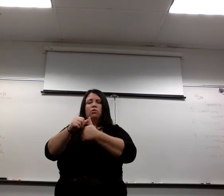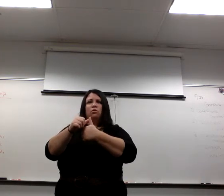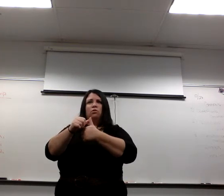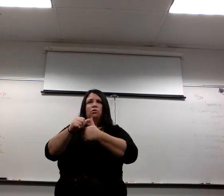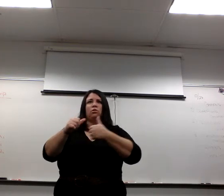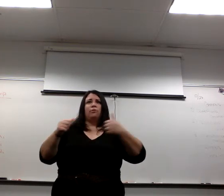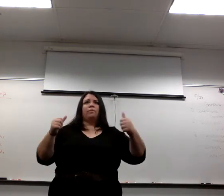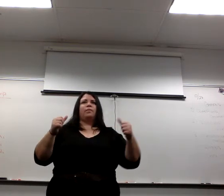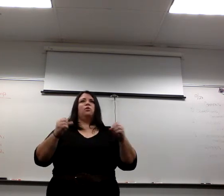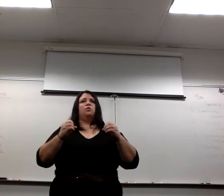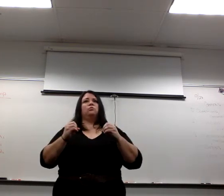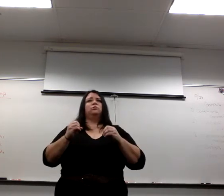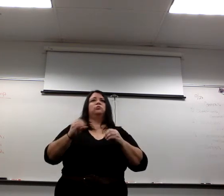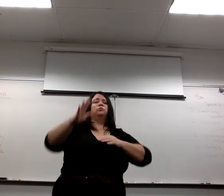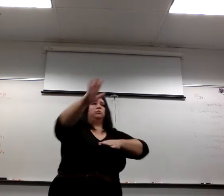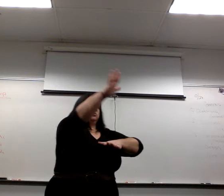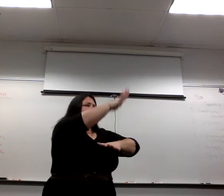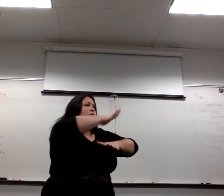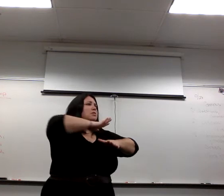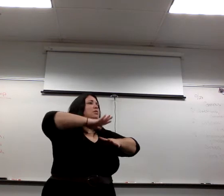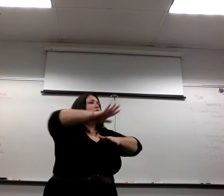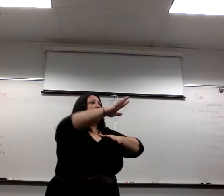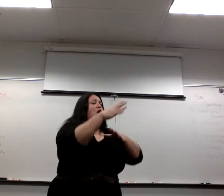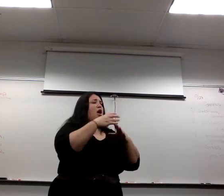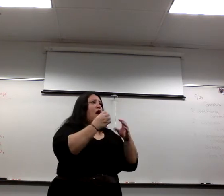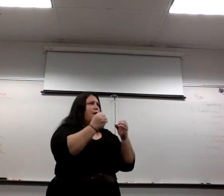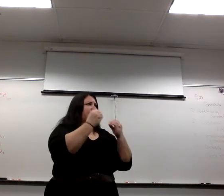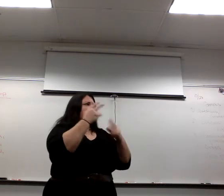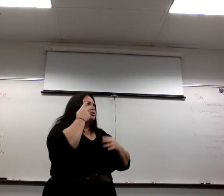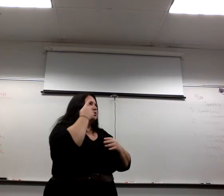to see and how alone I was up there.